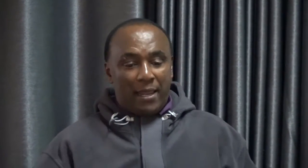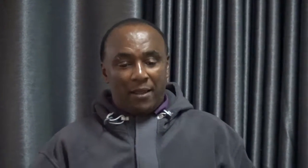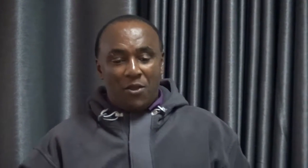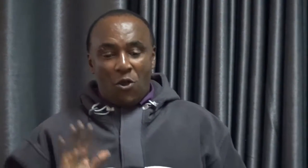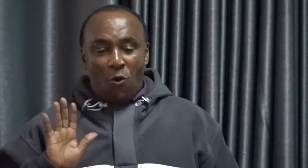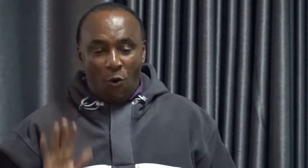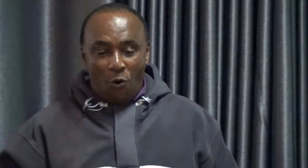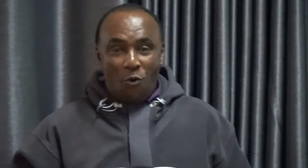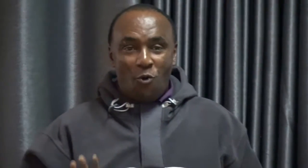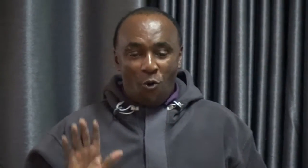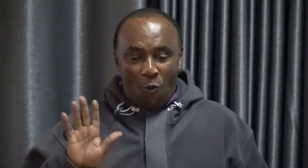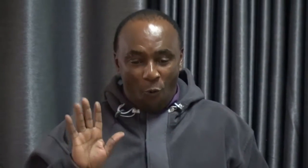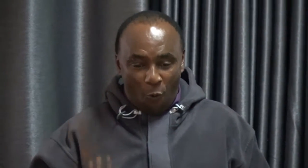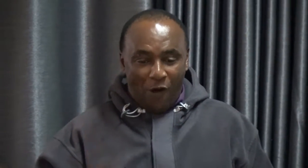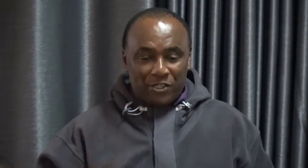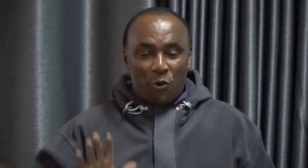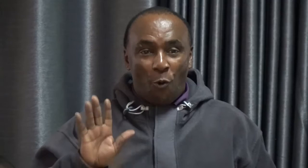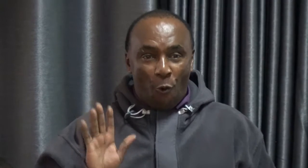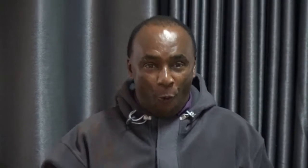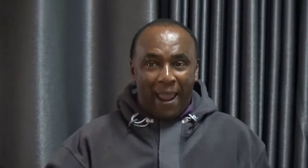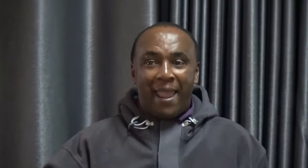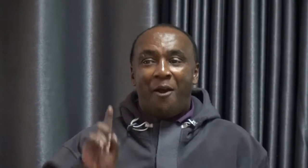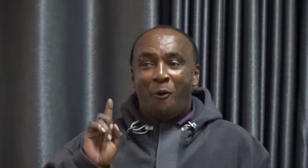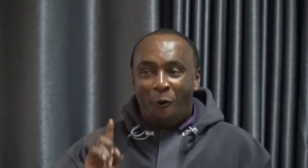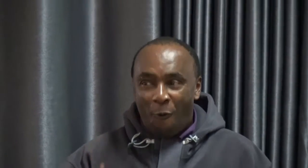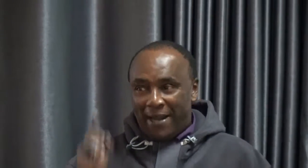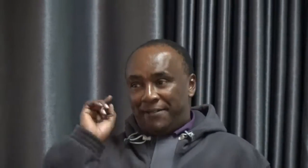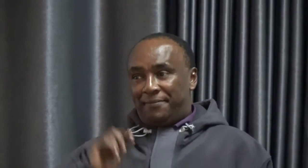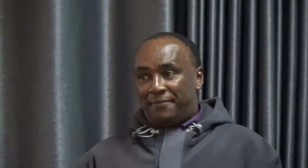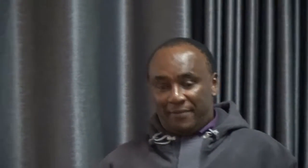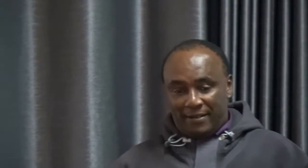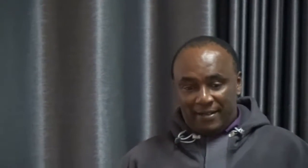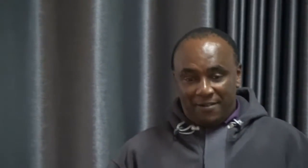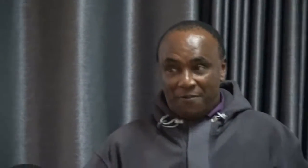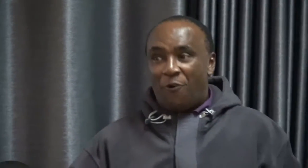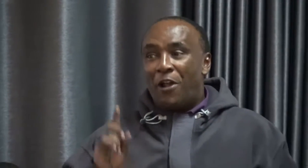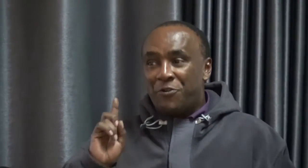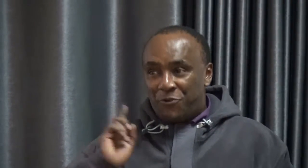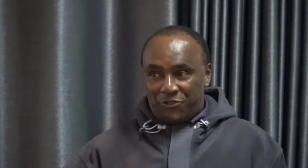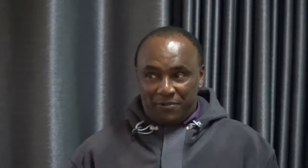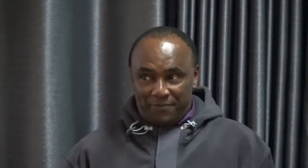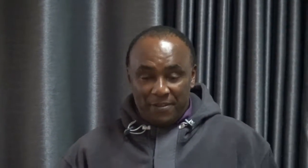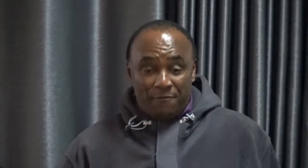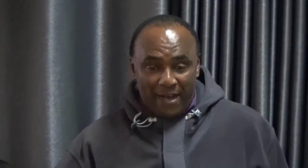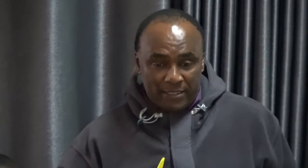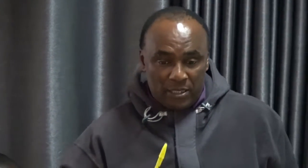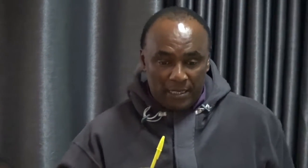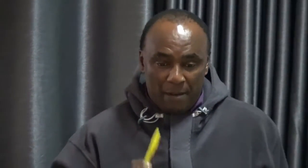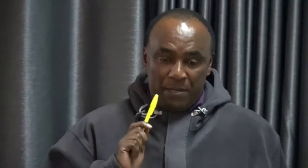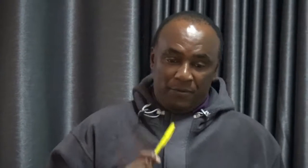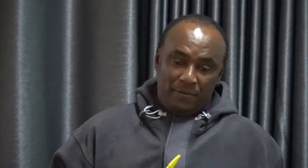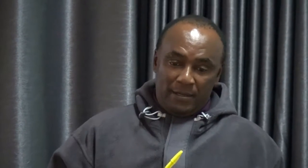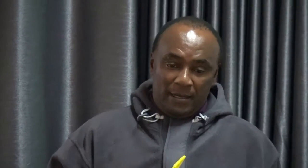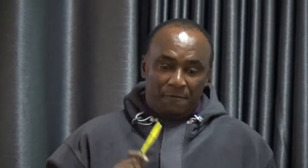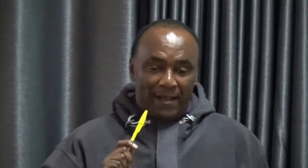why, who, what, where, when for inclusion. The first